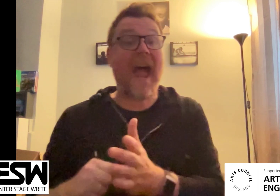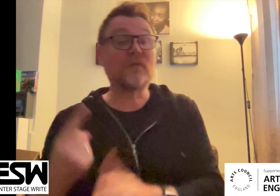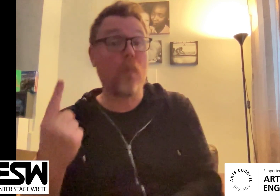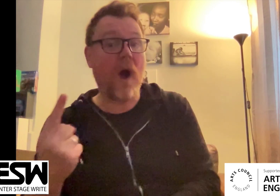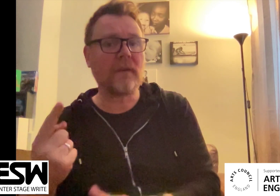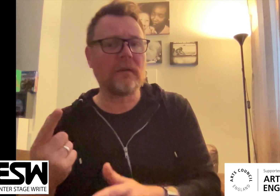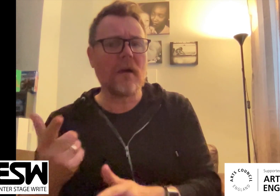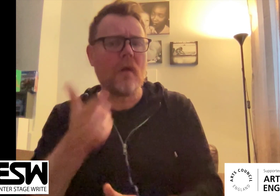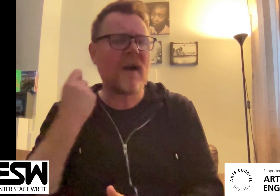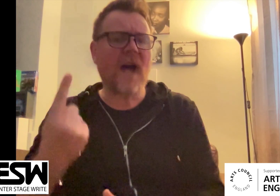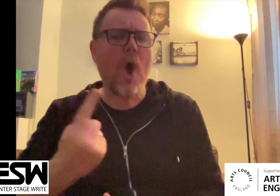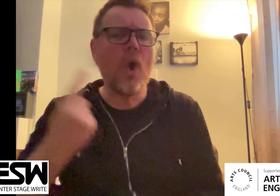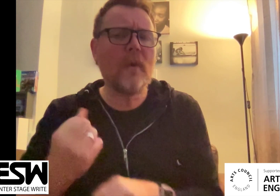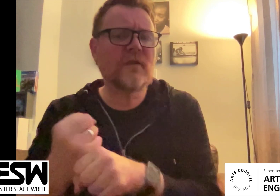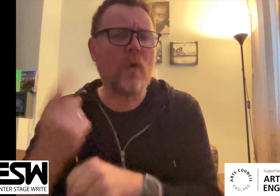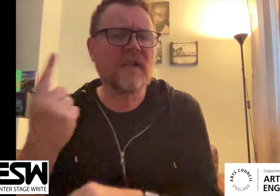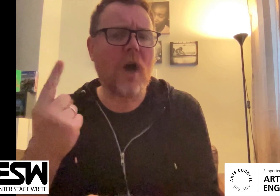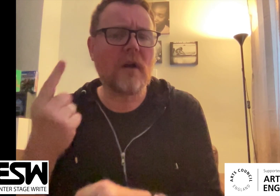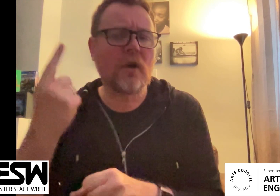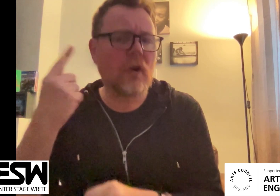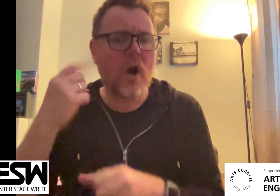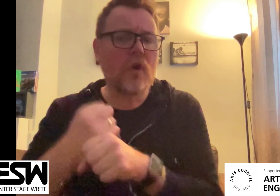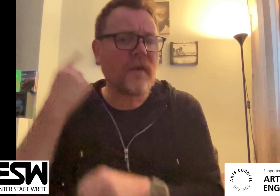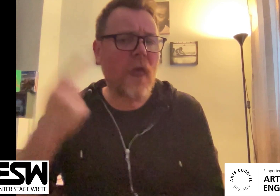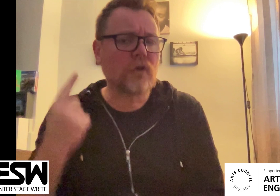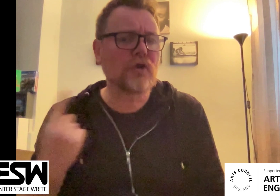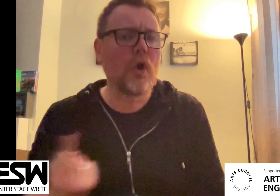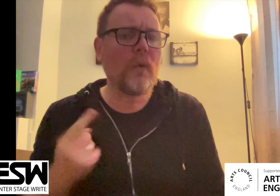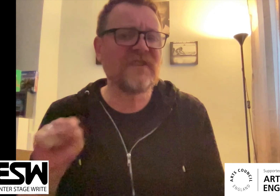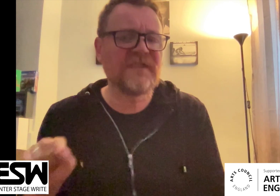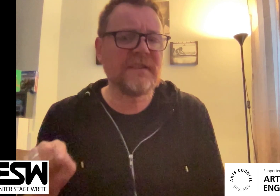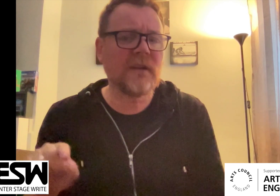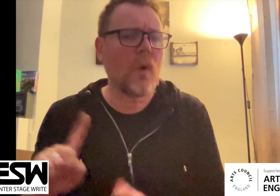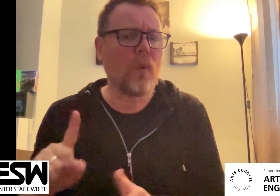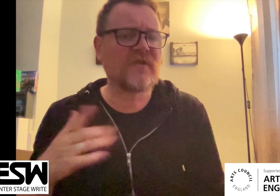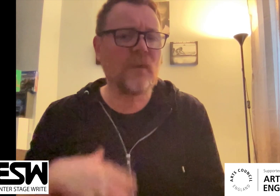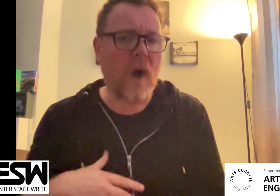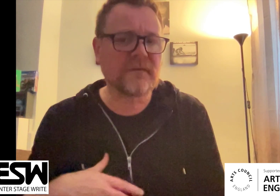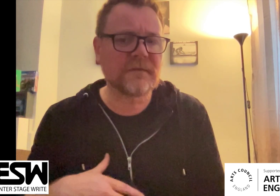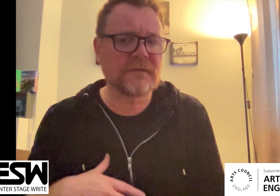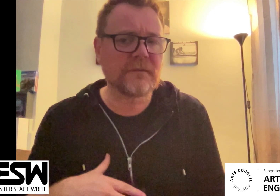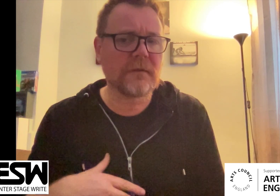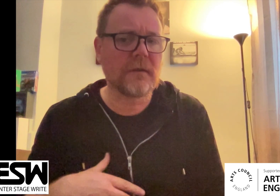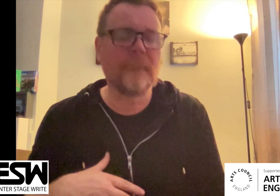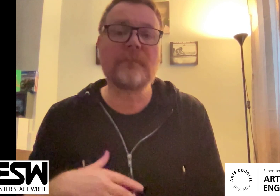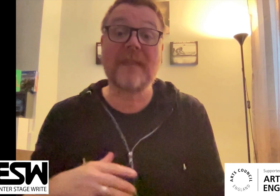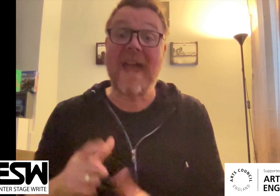So Act 1 is finding out who Goldilocks is and what she wants. And then